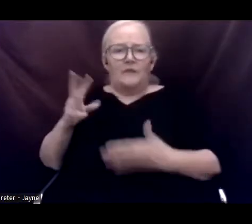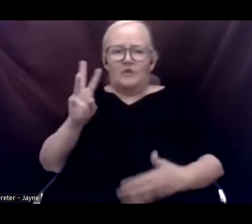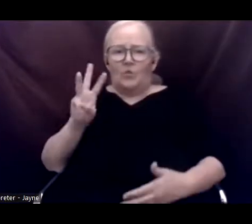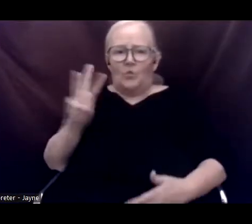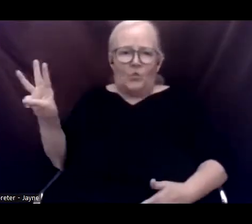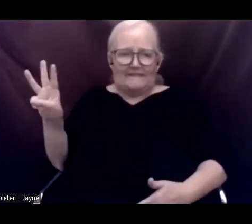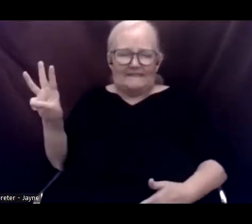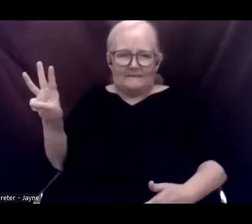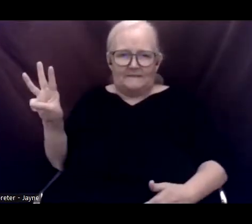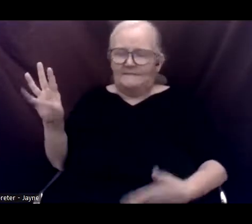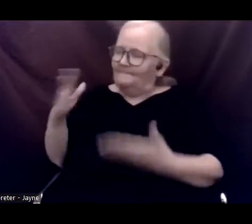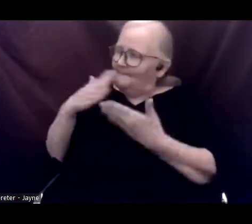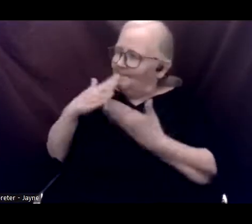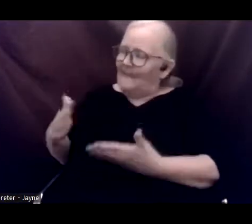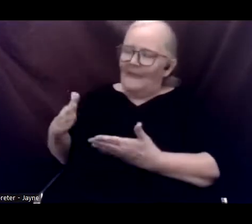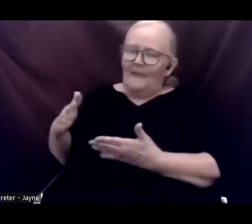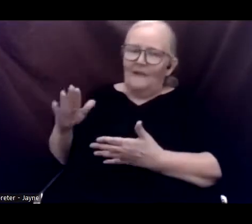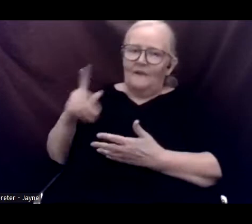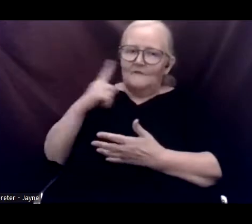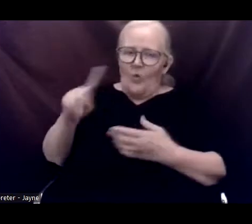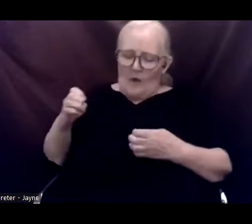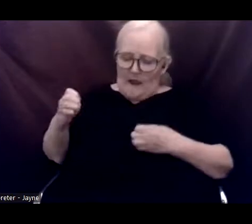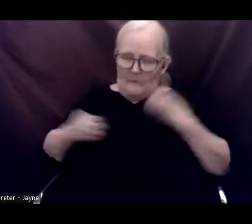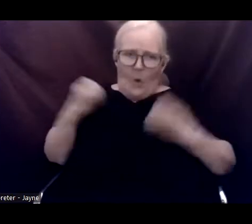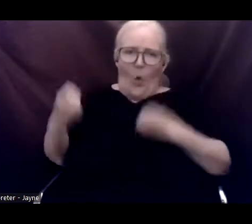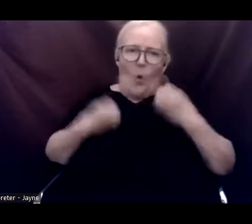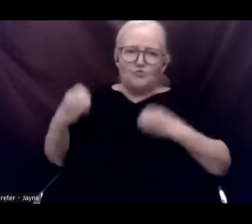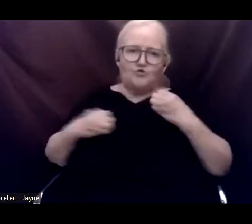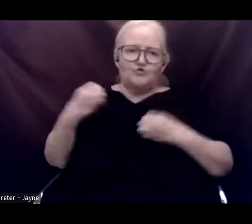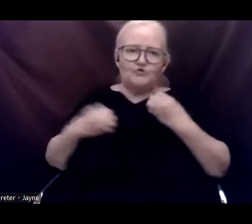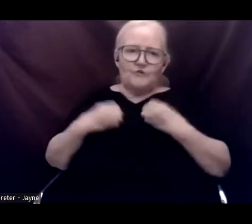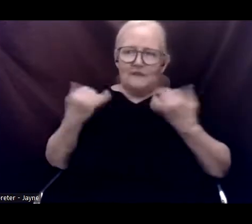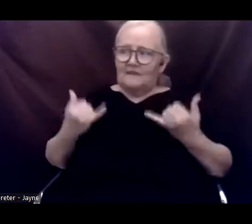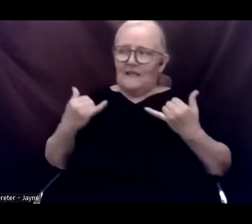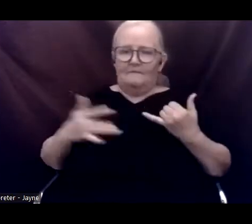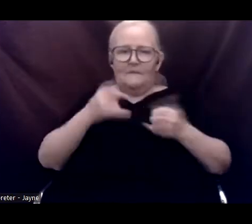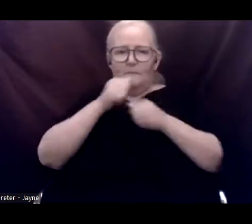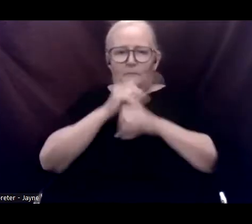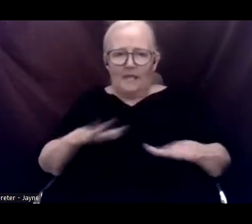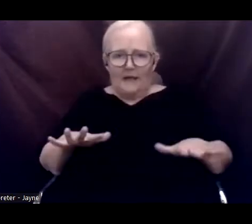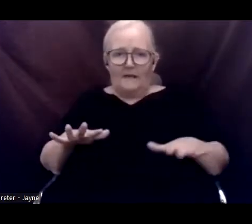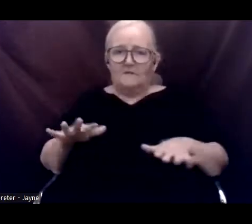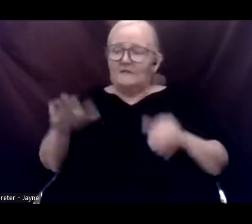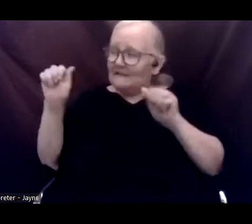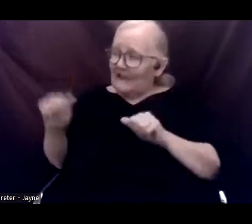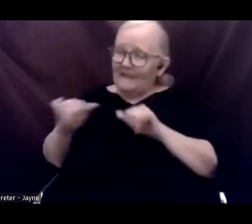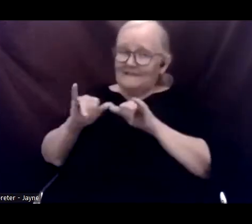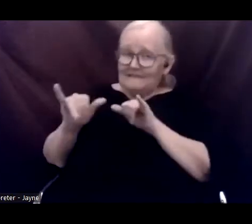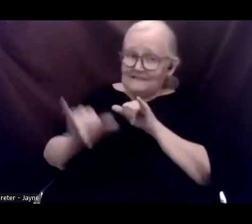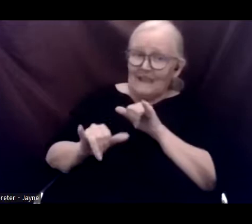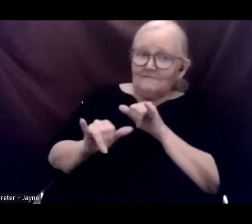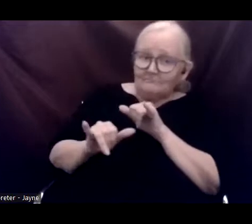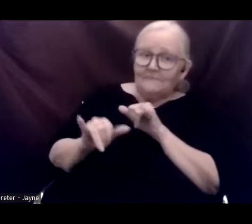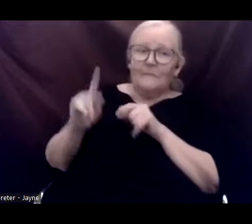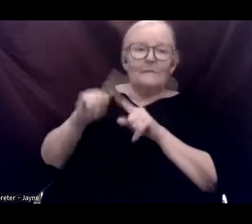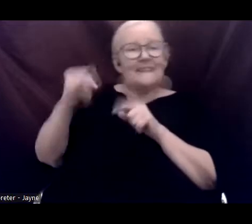west for the gift of our emotions today blessed. Stay if you will, go if